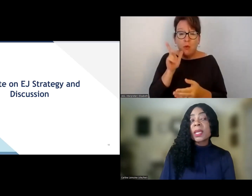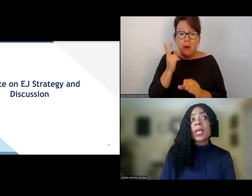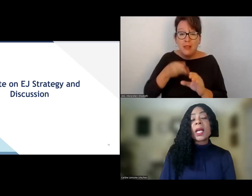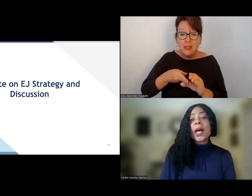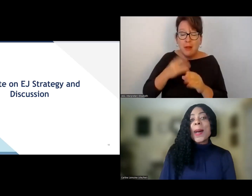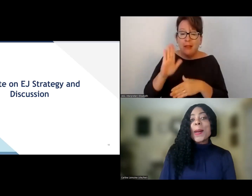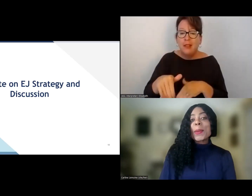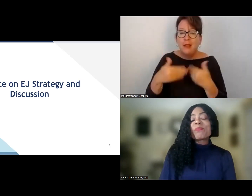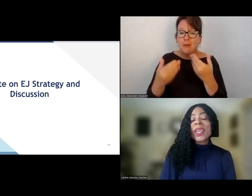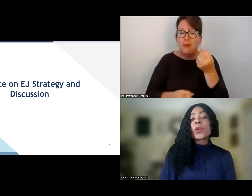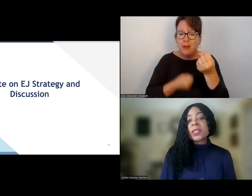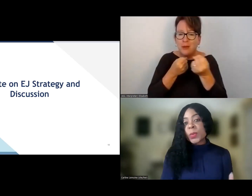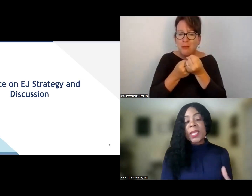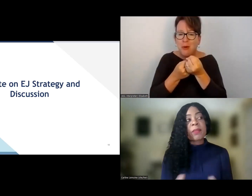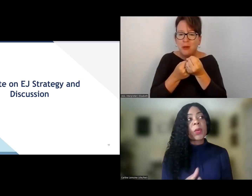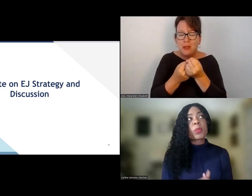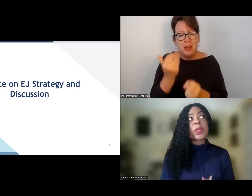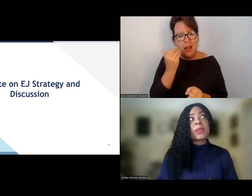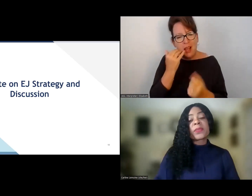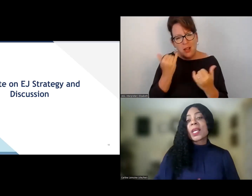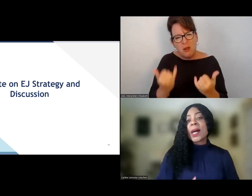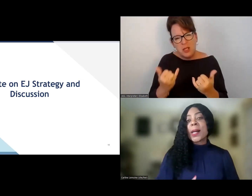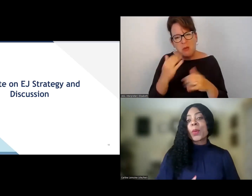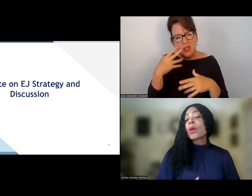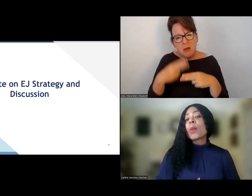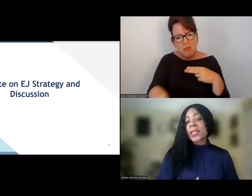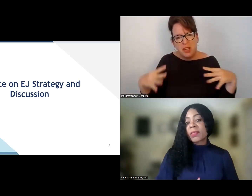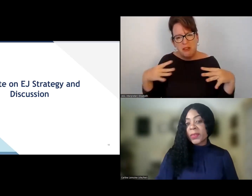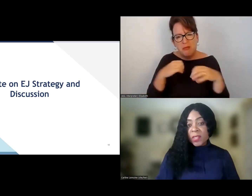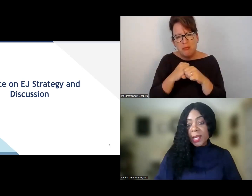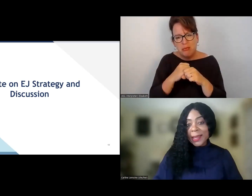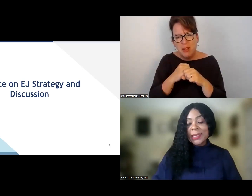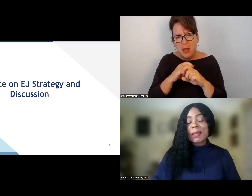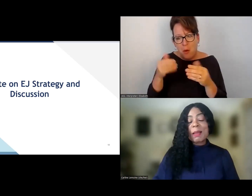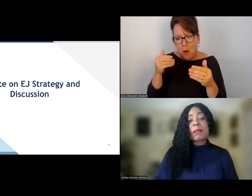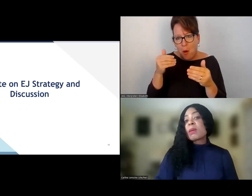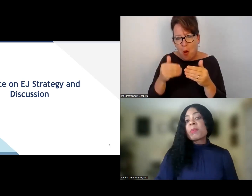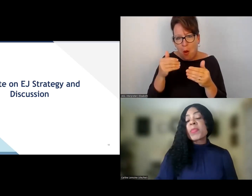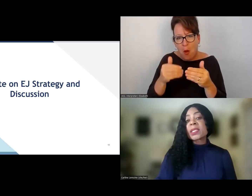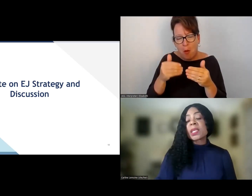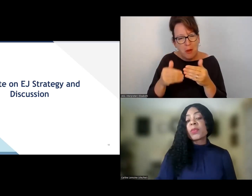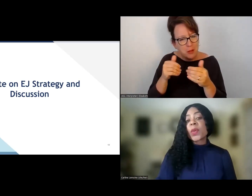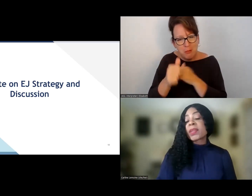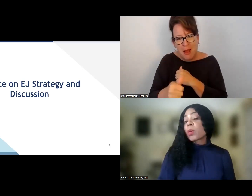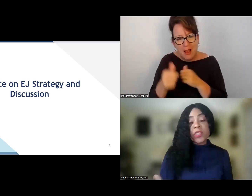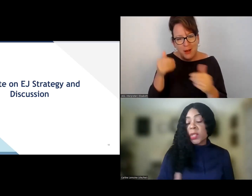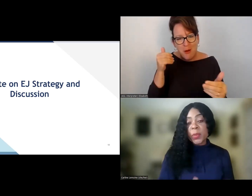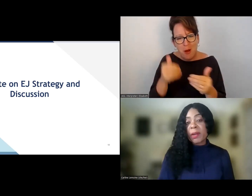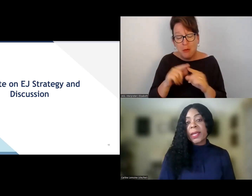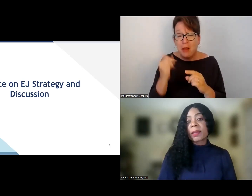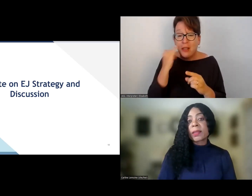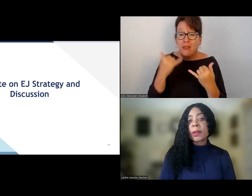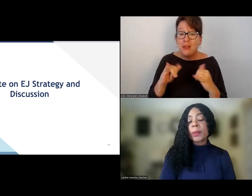support. I know this was kind of very brief. We're almost at the finish line, but if you have any